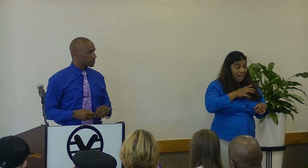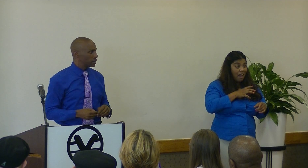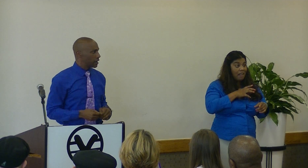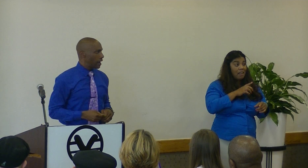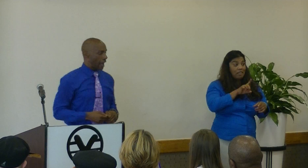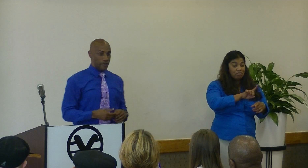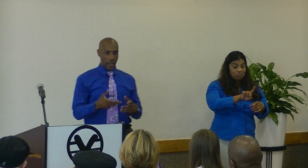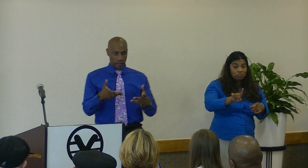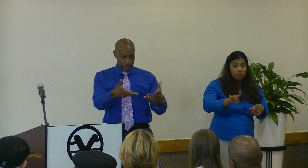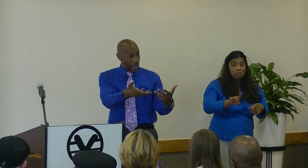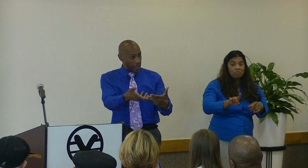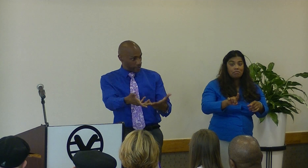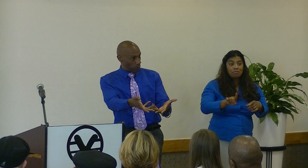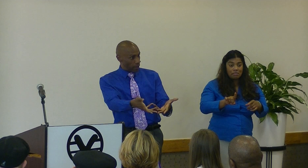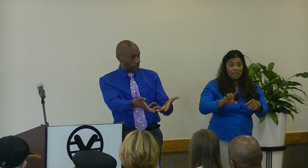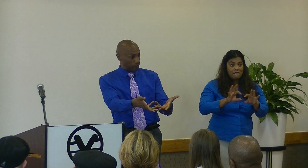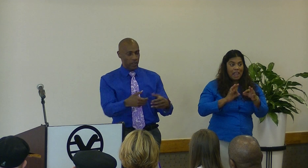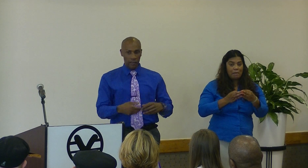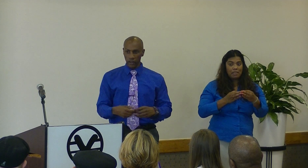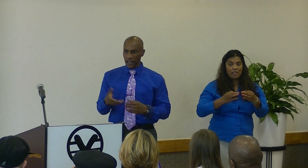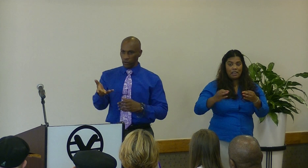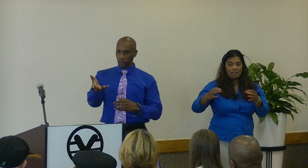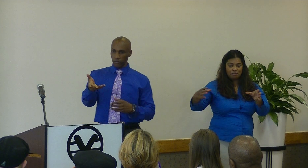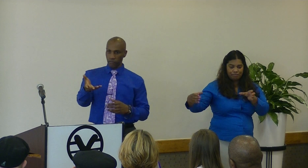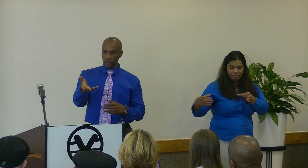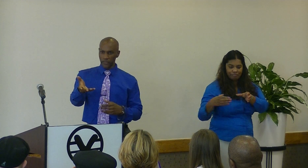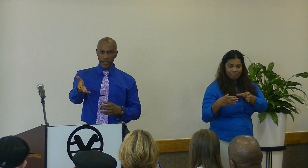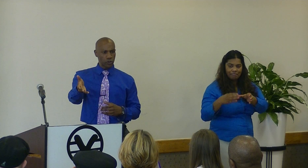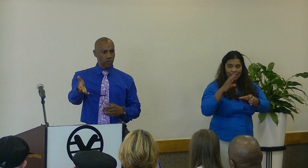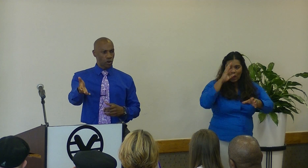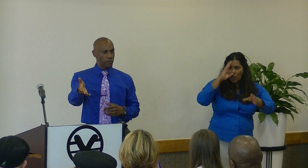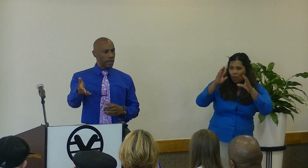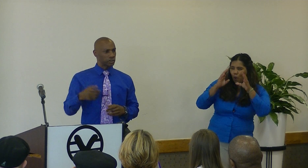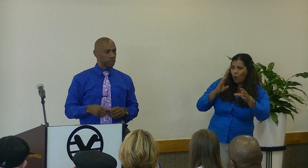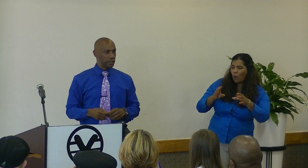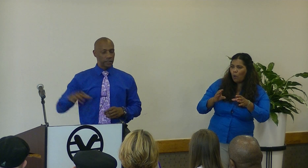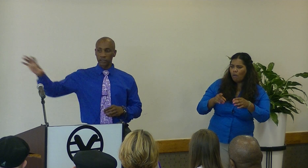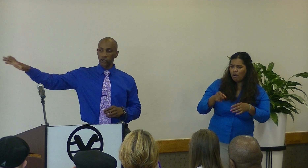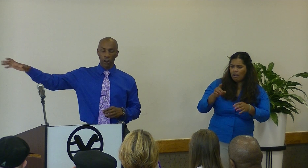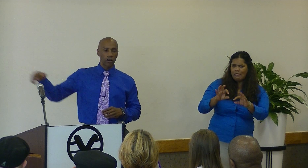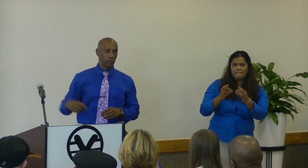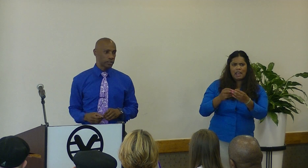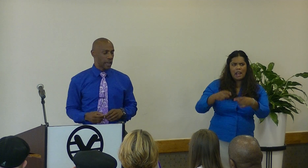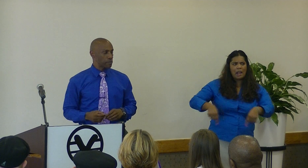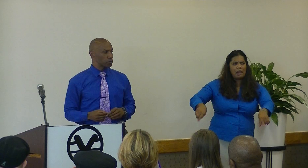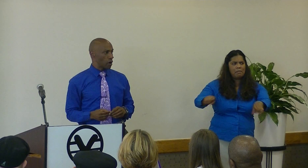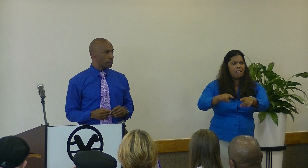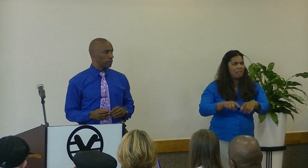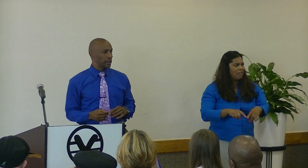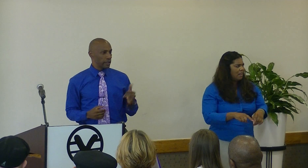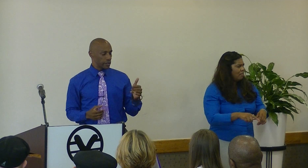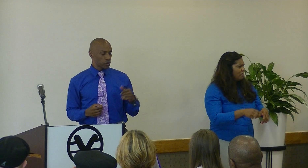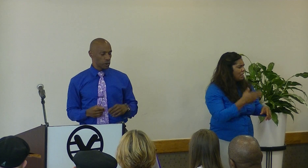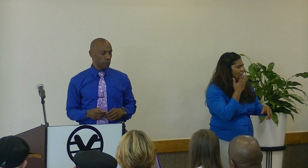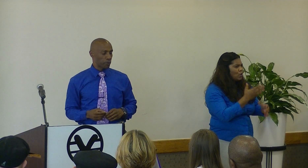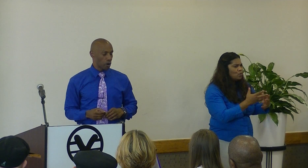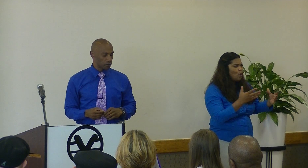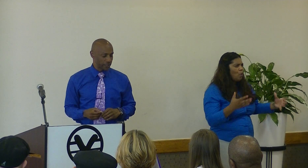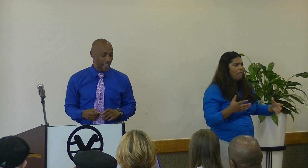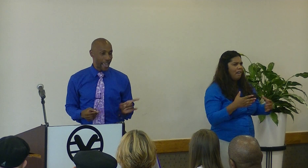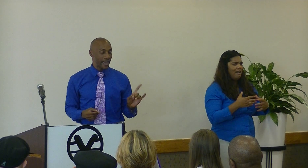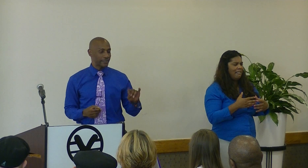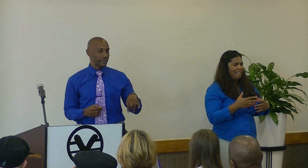to the bus. And the guy is still with him. And they're like, thank you so much. This is our uncle. His name is Robert. He has